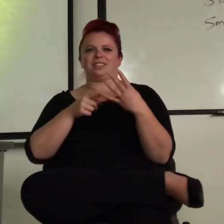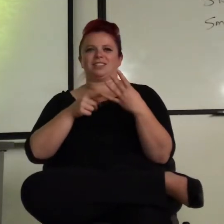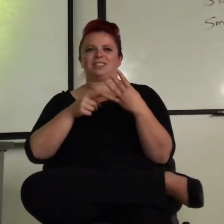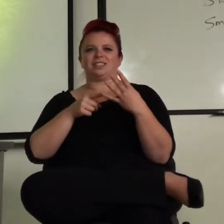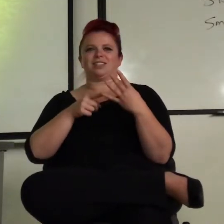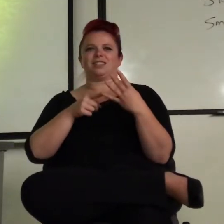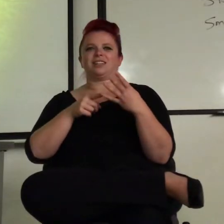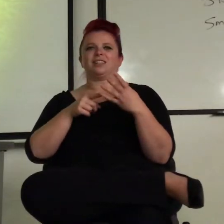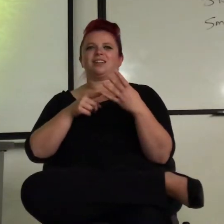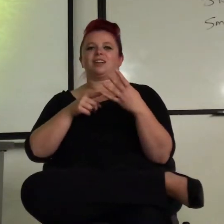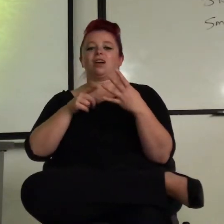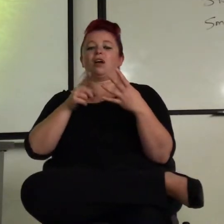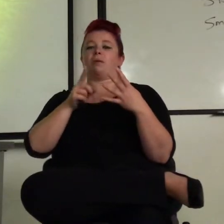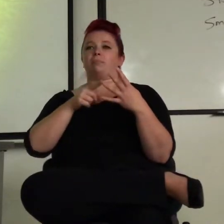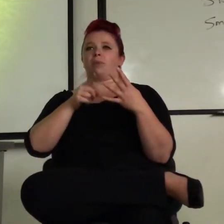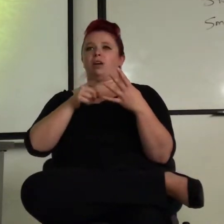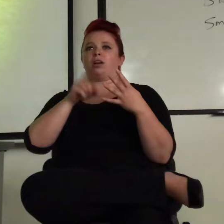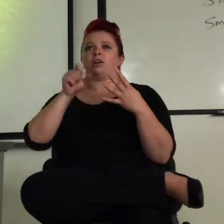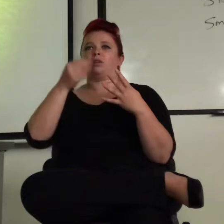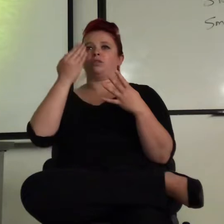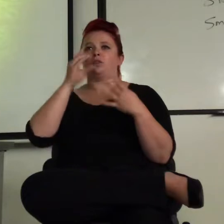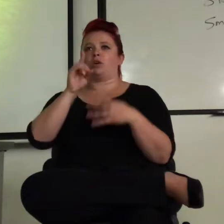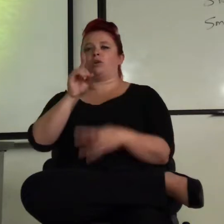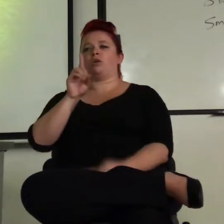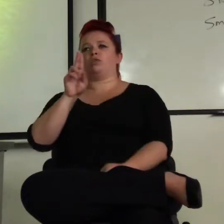but you got to know if it's duodenum,